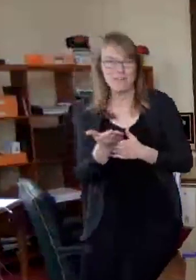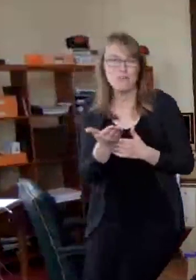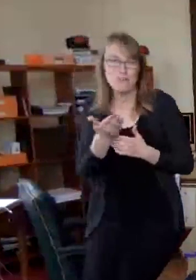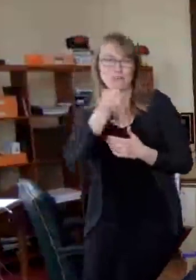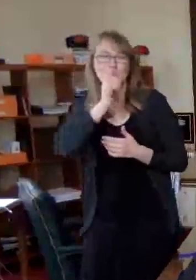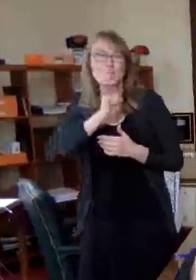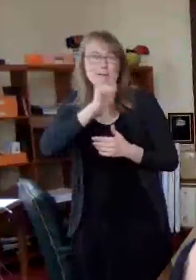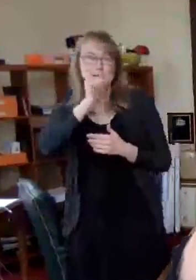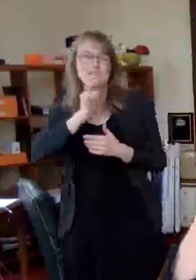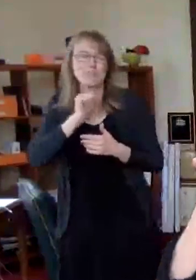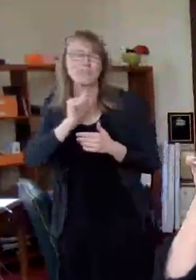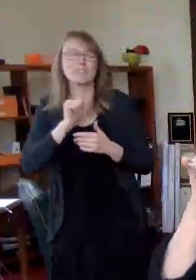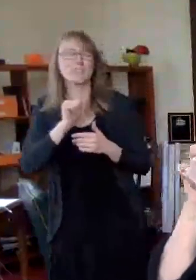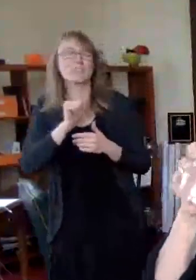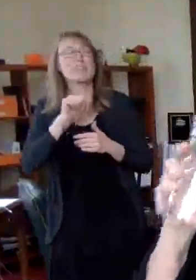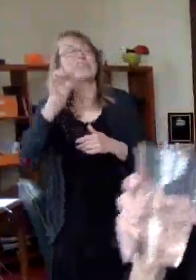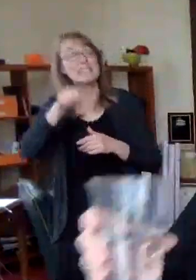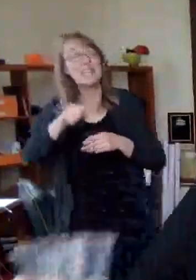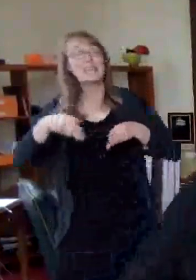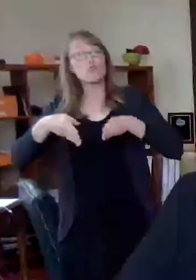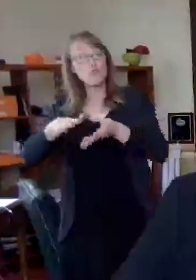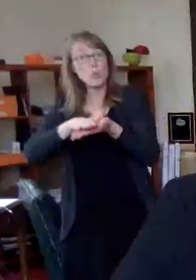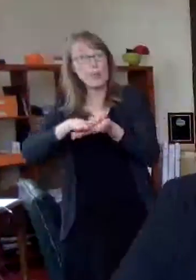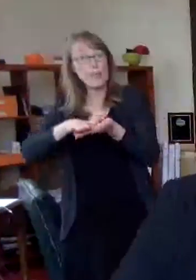still have street cleaning.